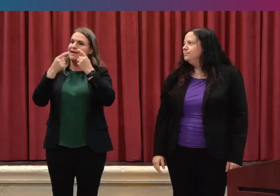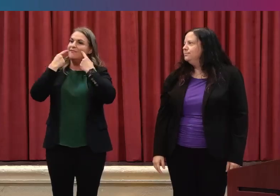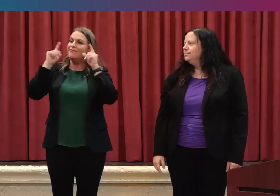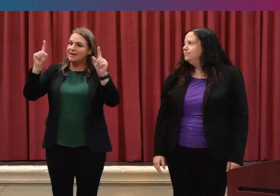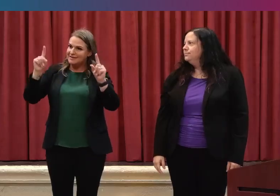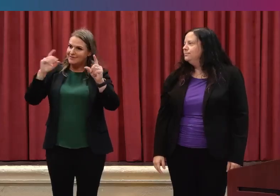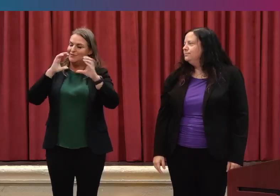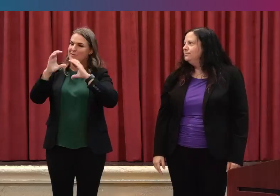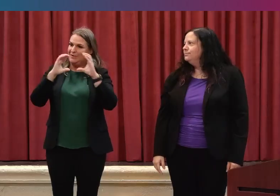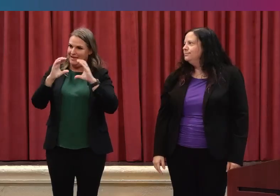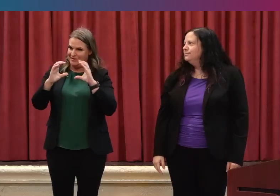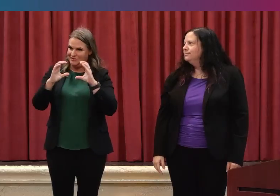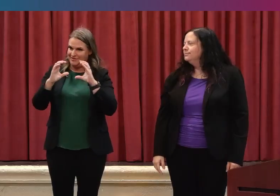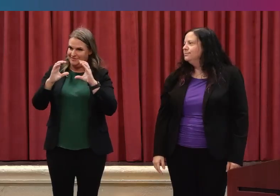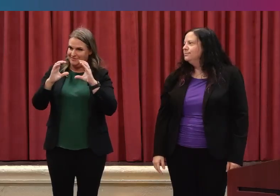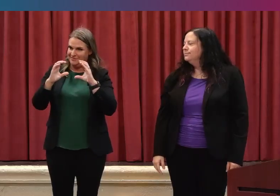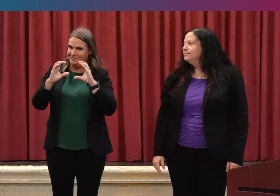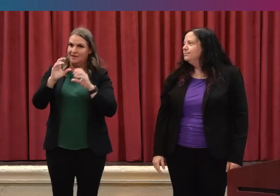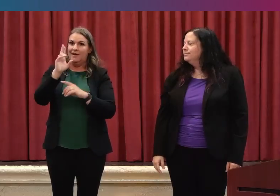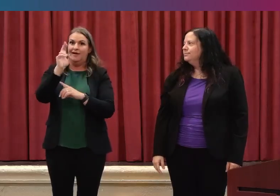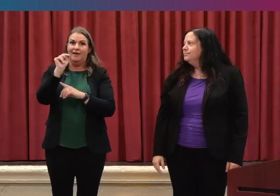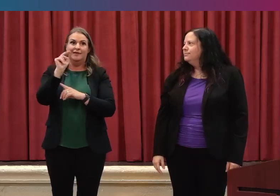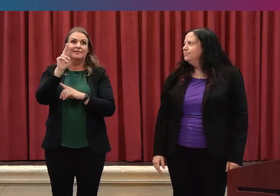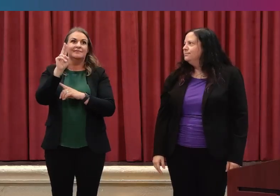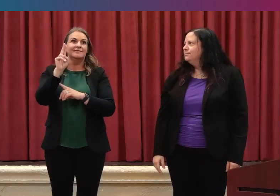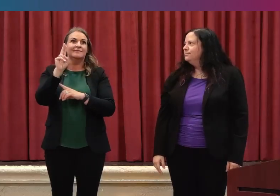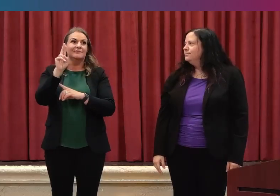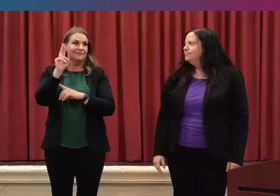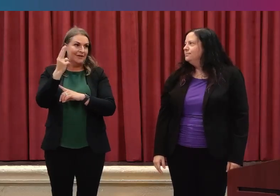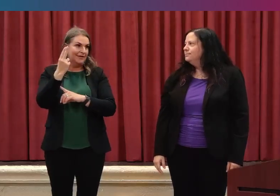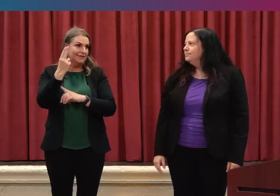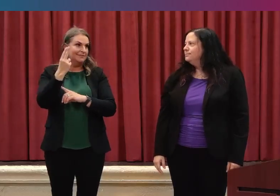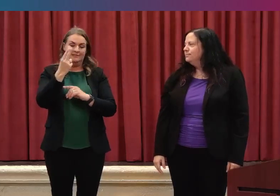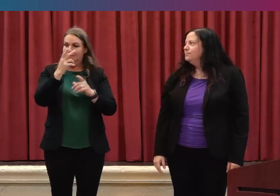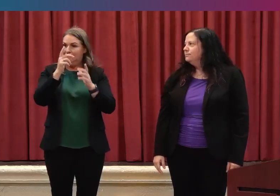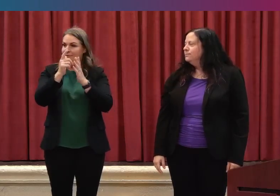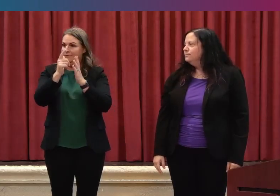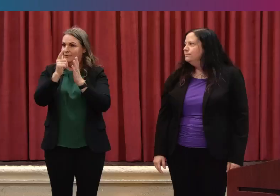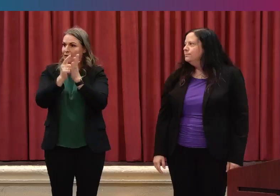Particularly because the law says you have a right to effective communication. That's what the